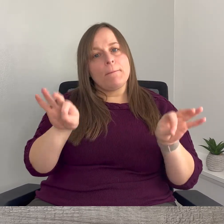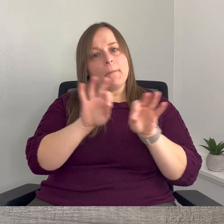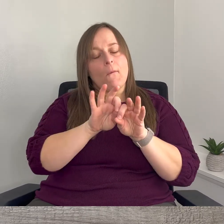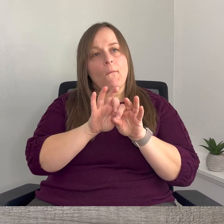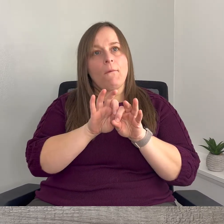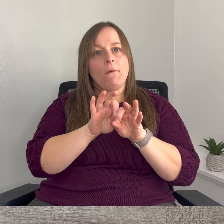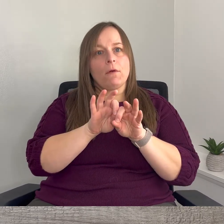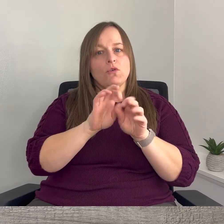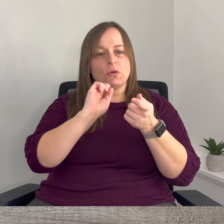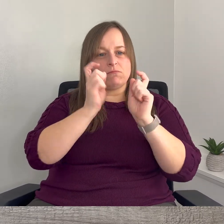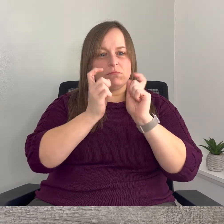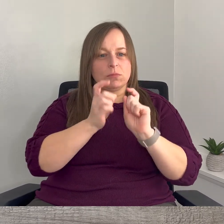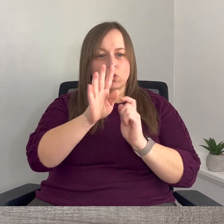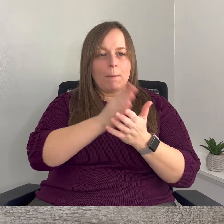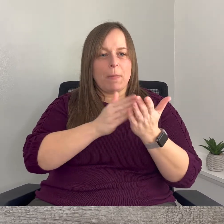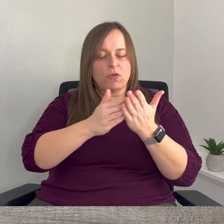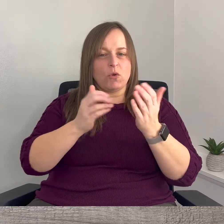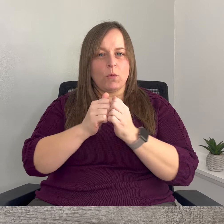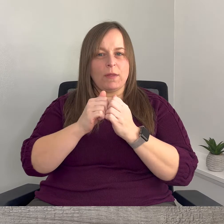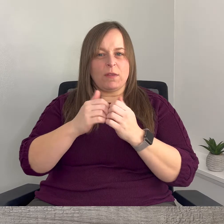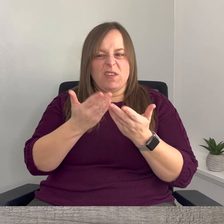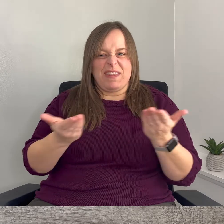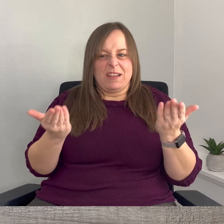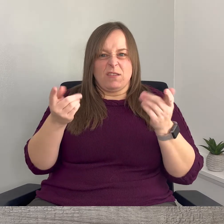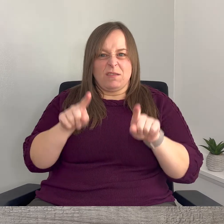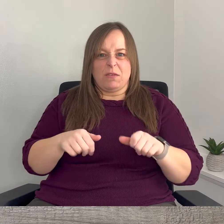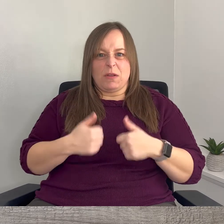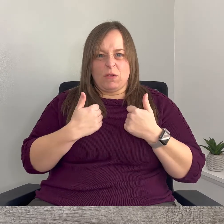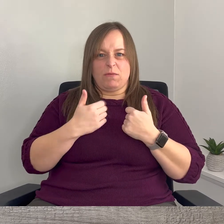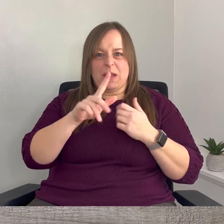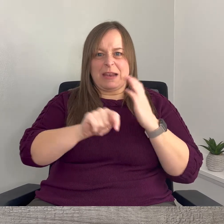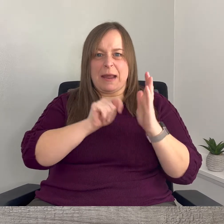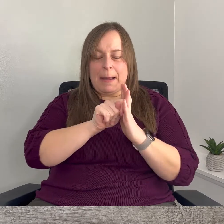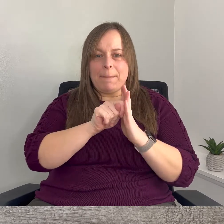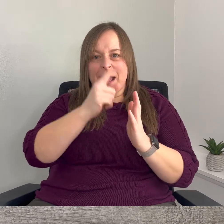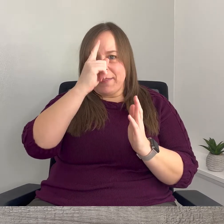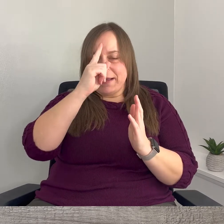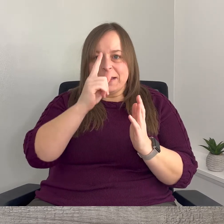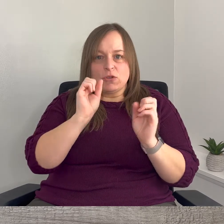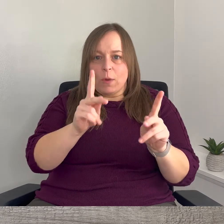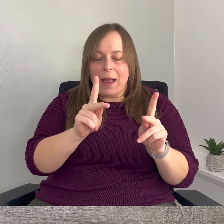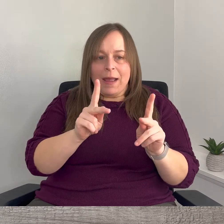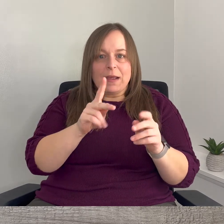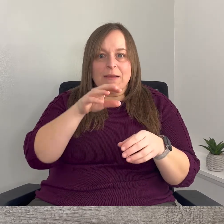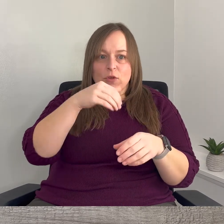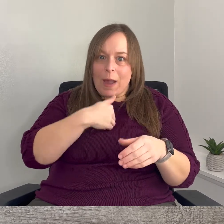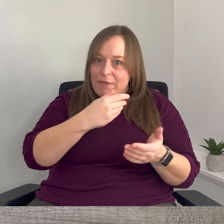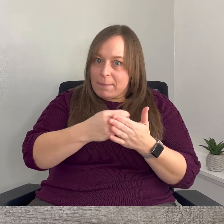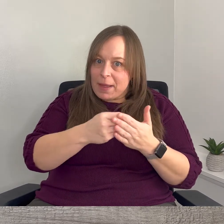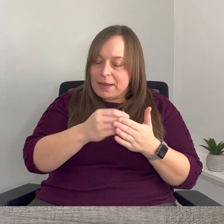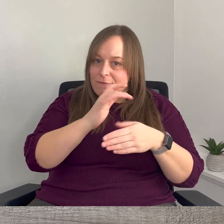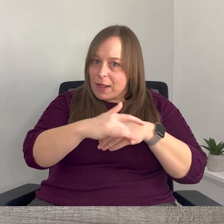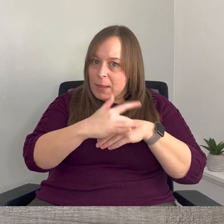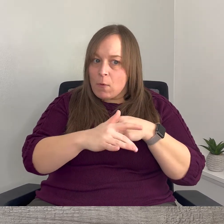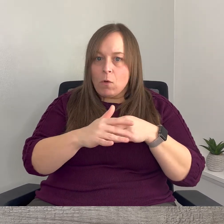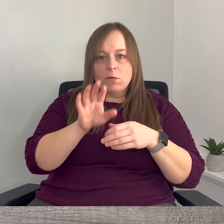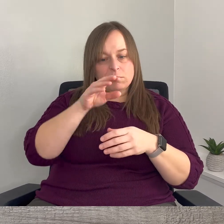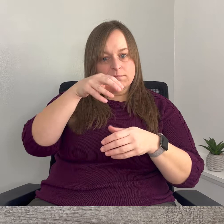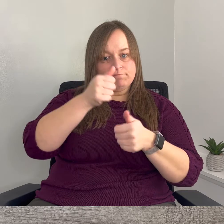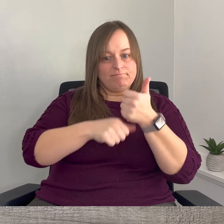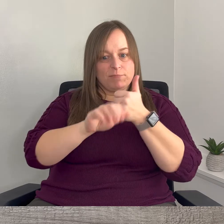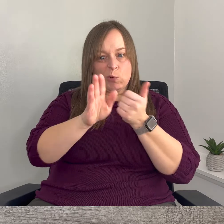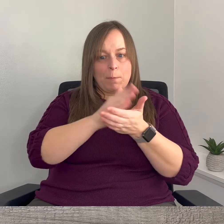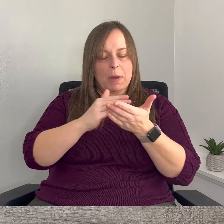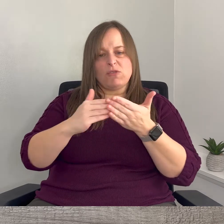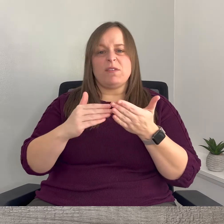it's important to adjust your budget with the things that are going on in your life at that time. And I think that's okay. As long as you have the money and